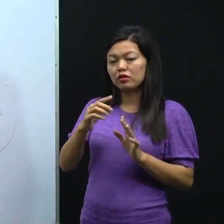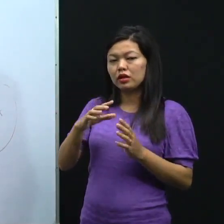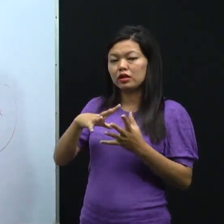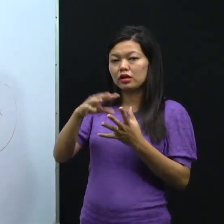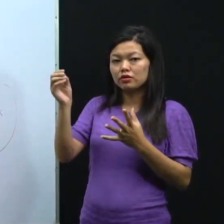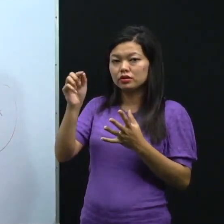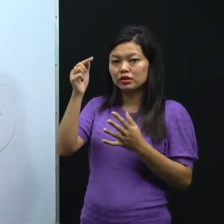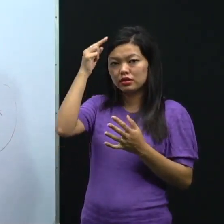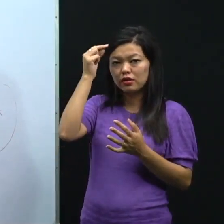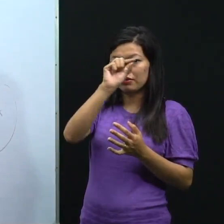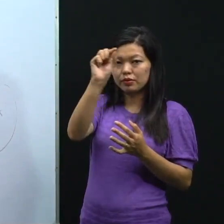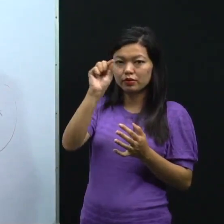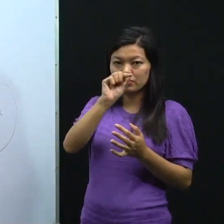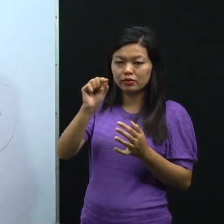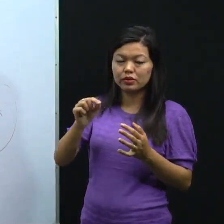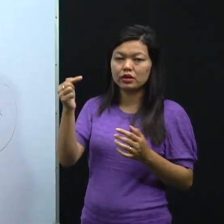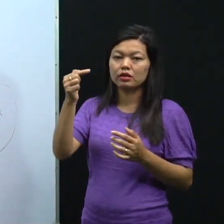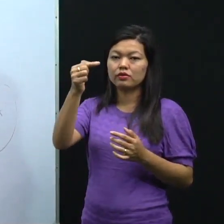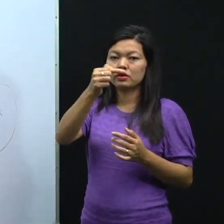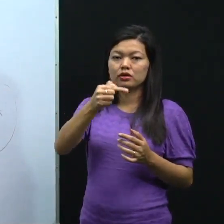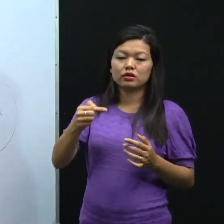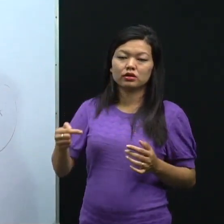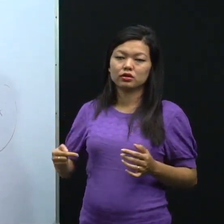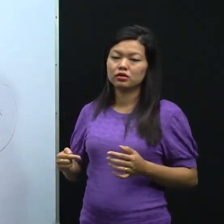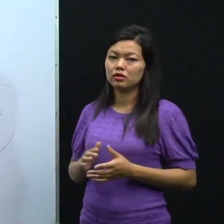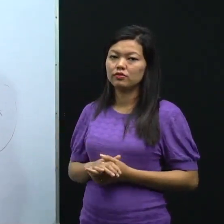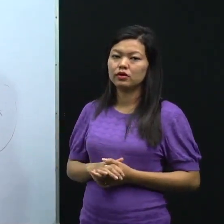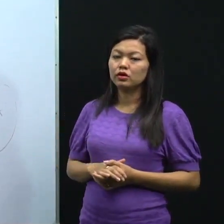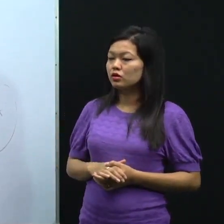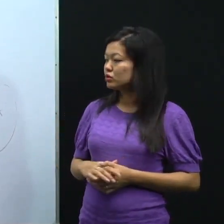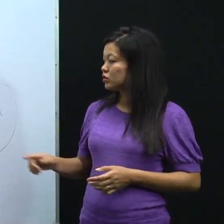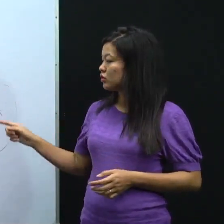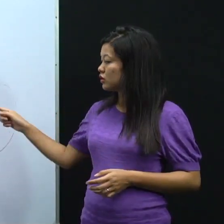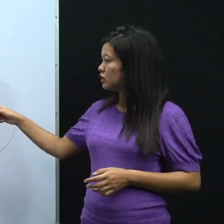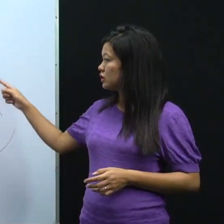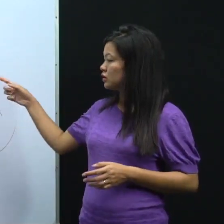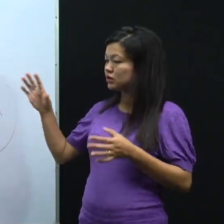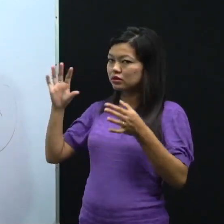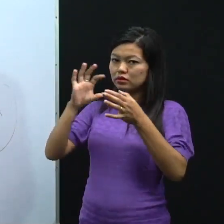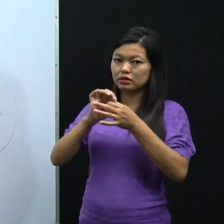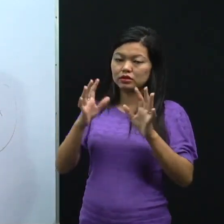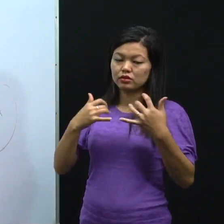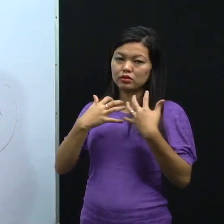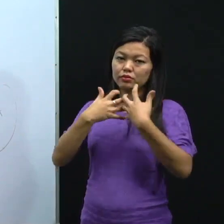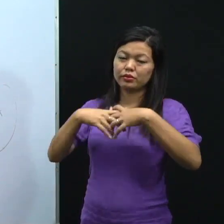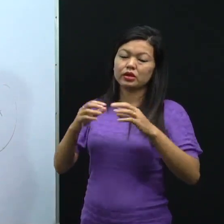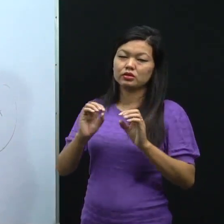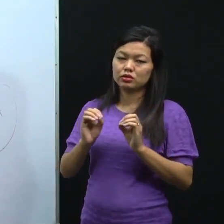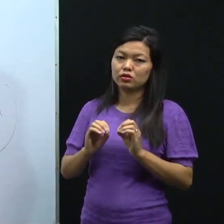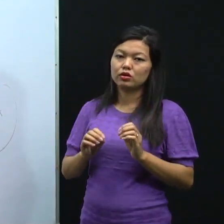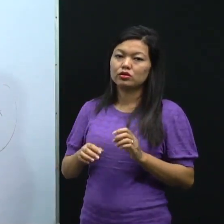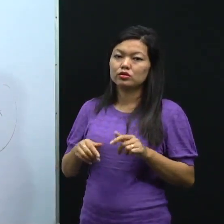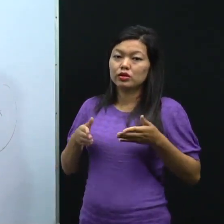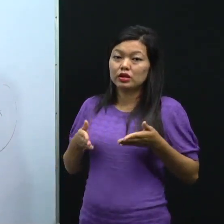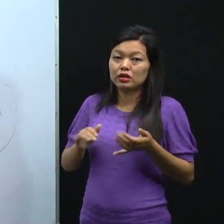has paved a way for other scientists to come up with new ideas and make corrections. So now we will study about